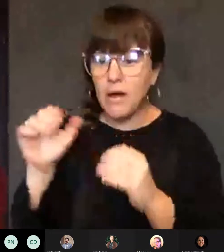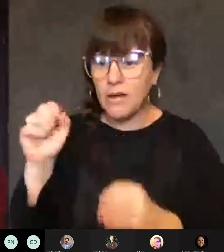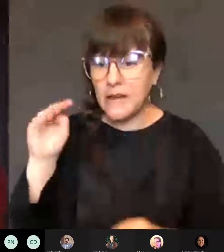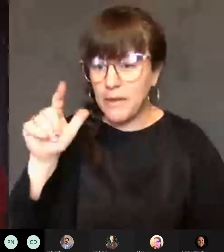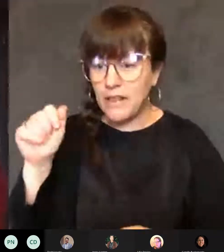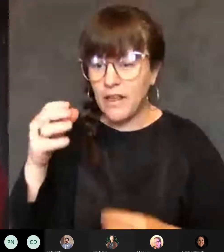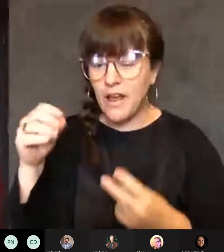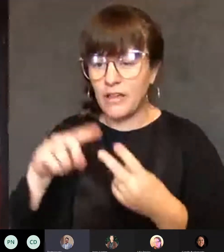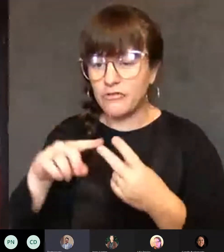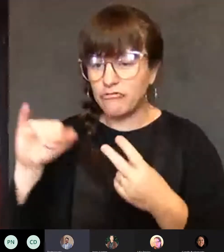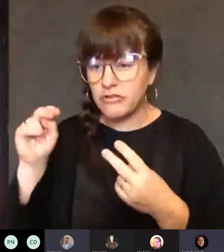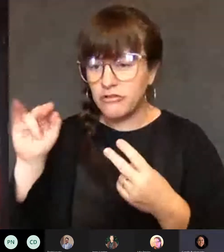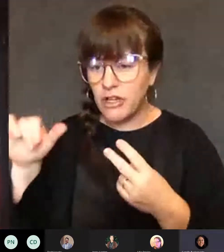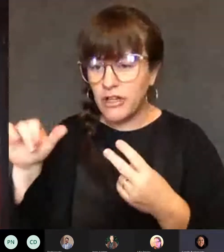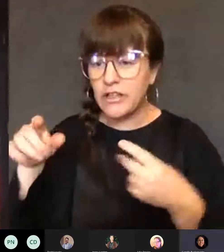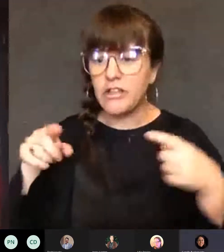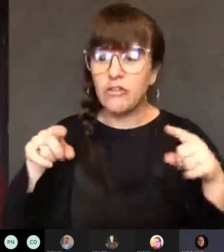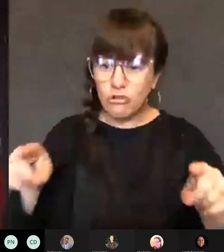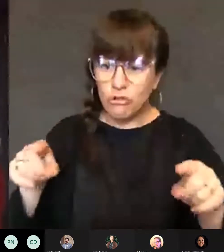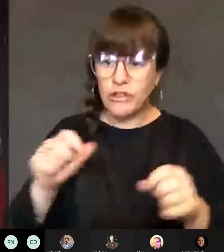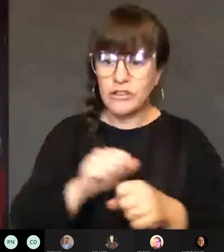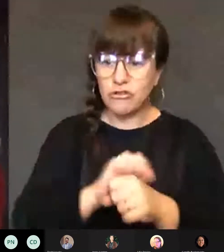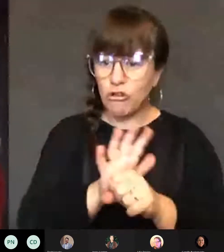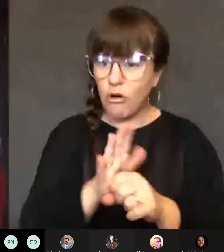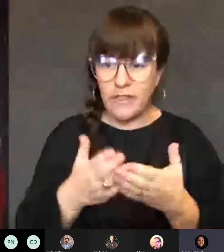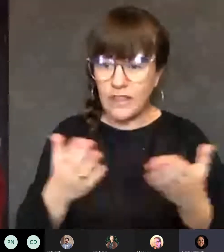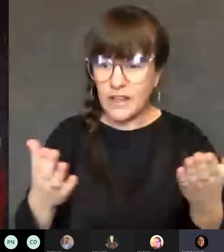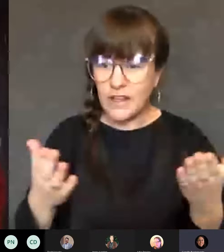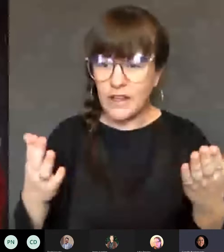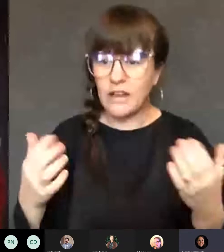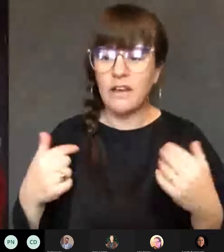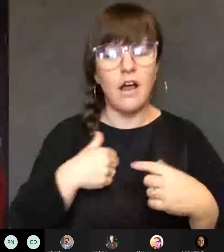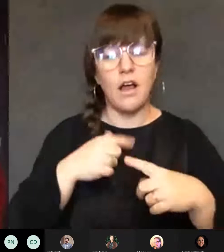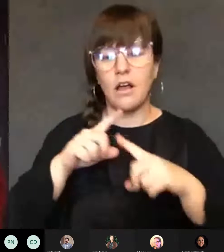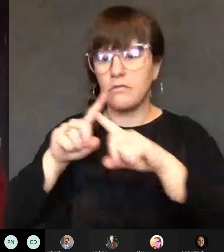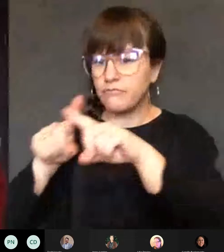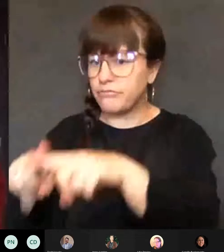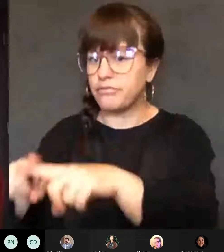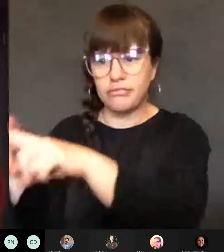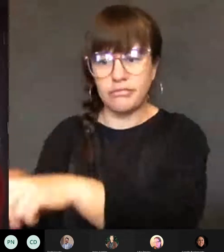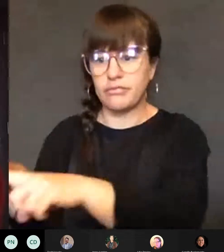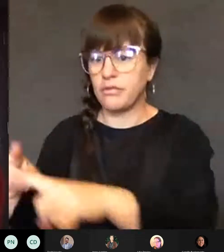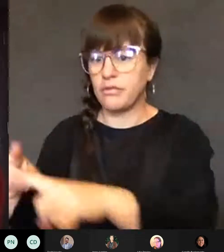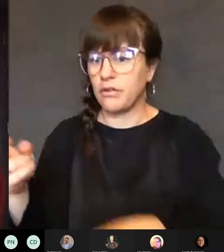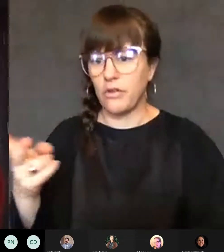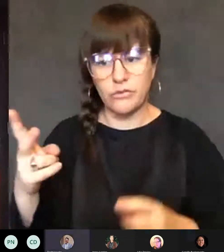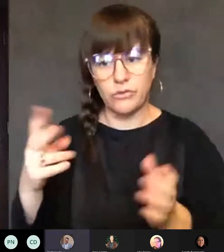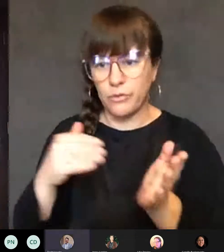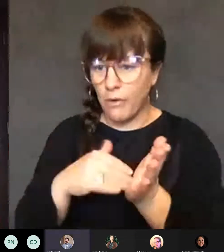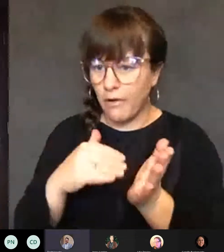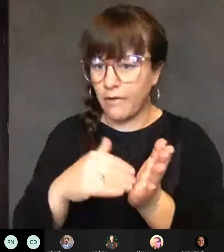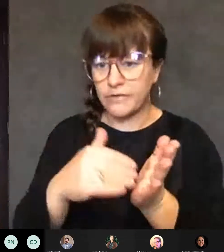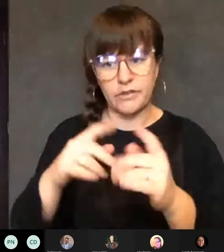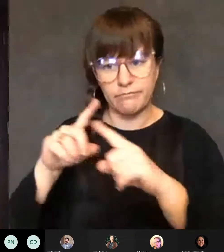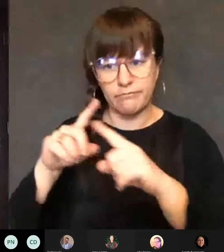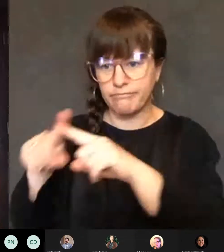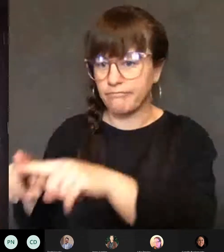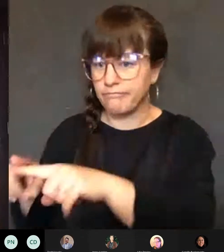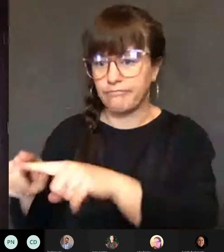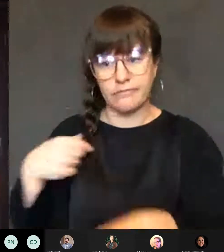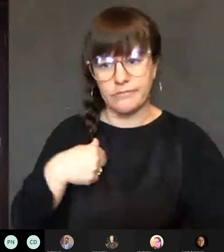during this whole COVID thing, I have relied on Camilla and Jenny a lot because,